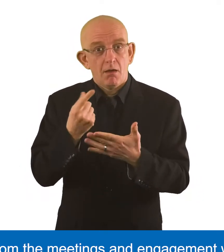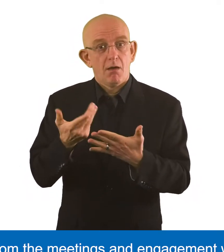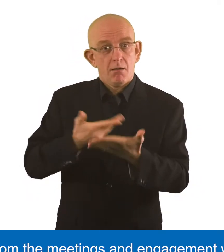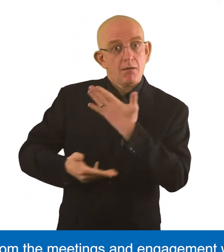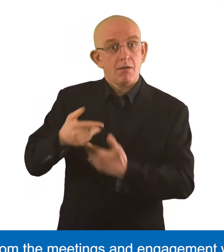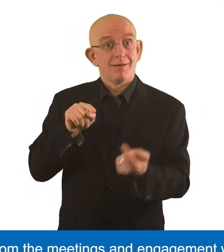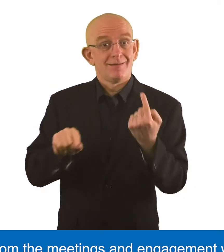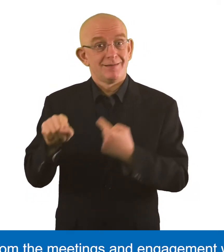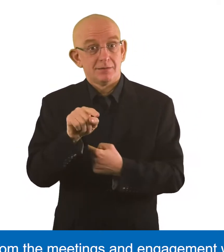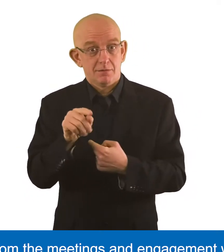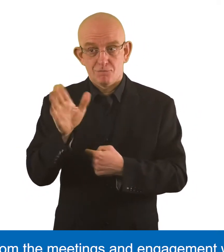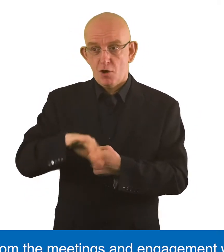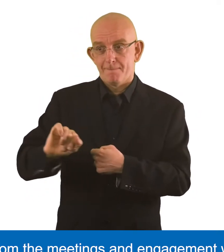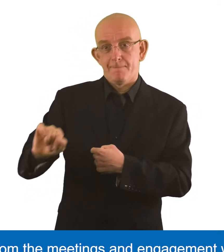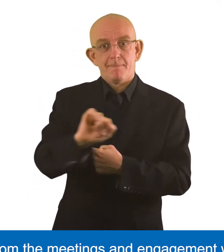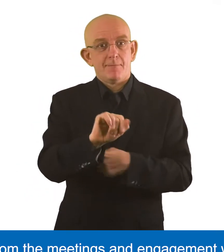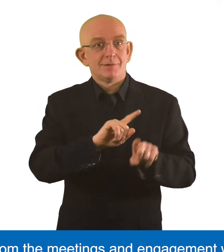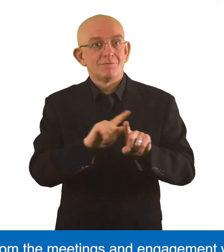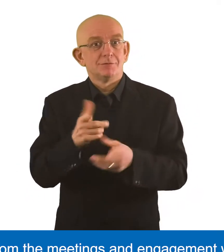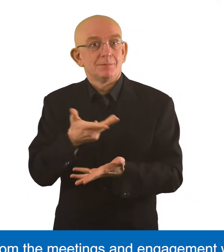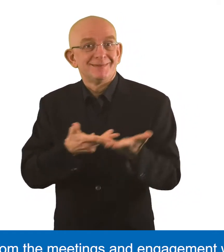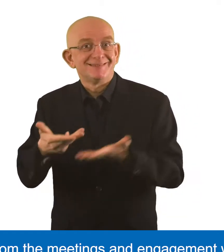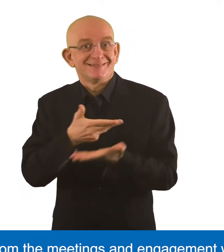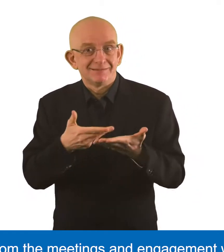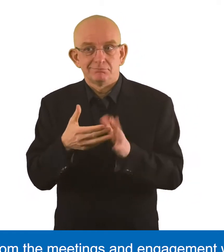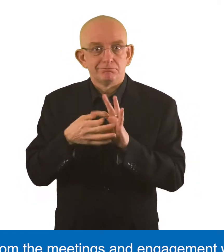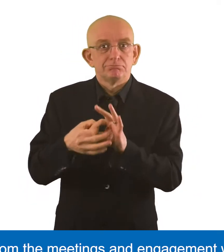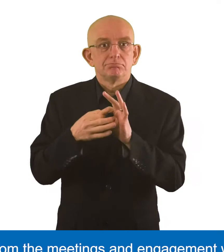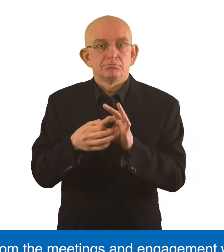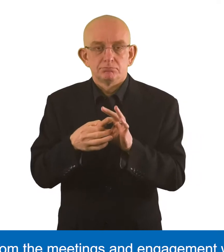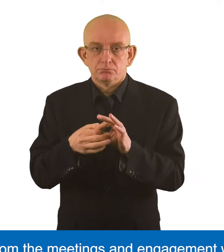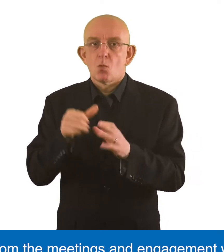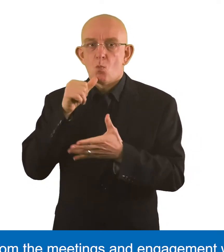Insight gathered from the meetings and engagement will be passed to the relevant government department,